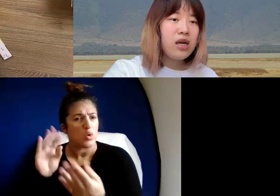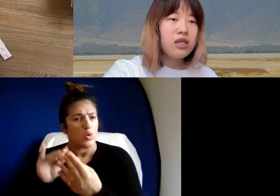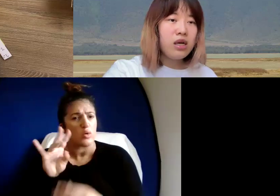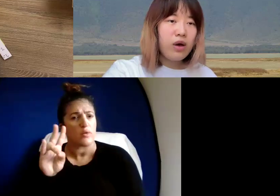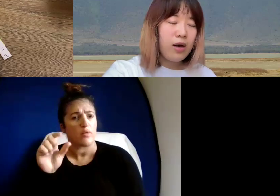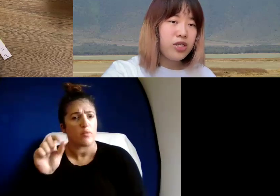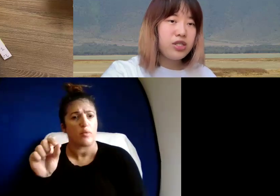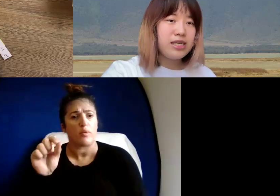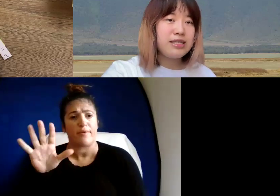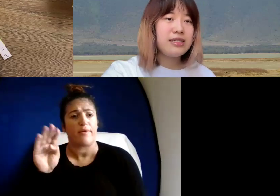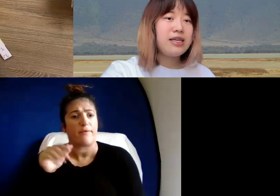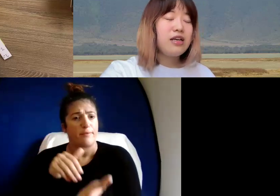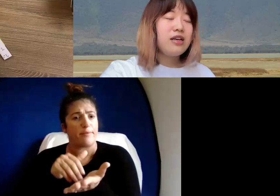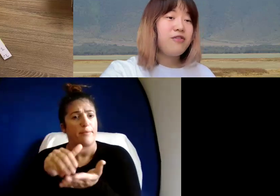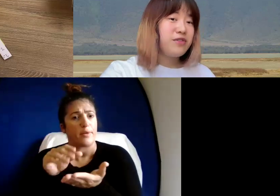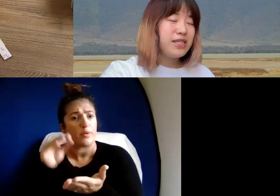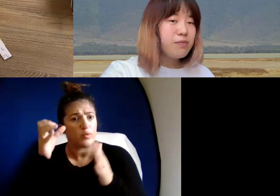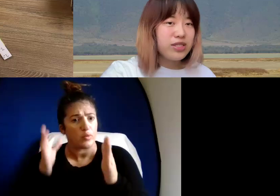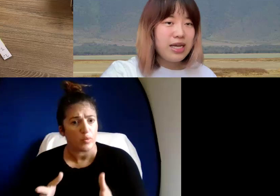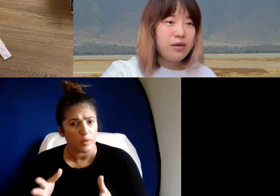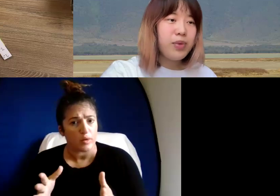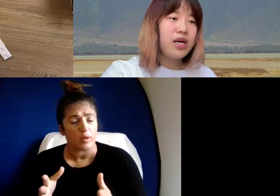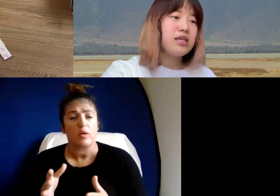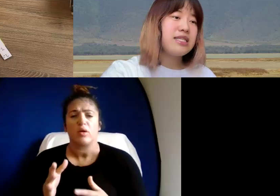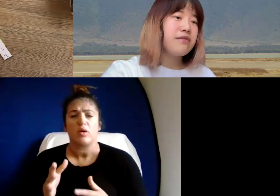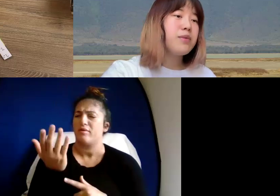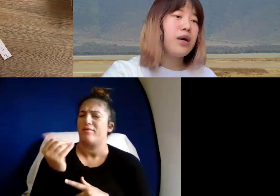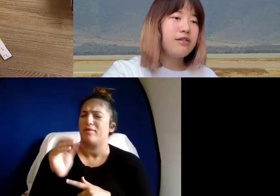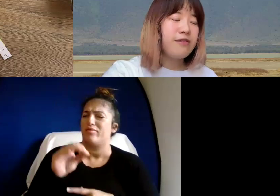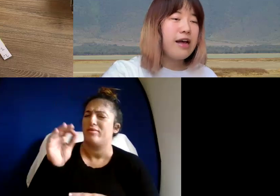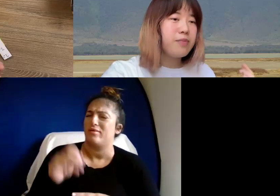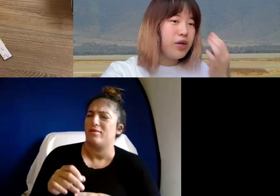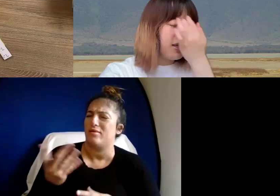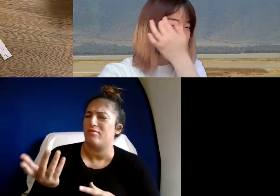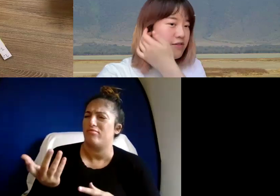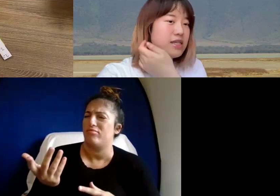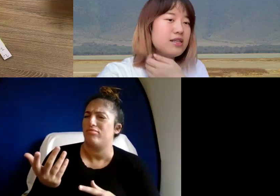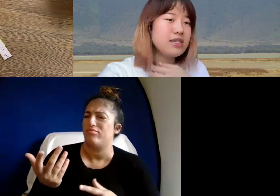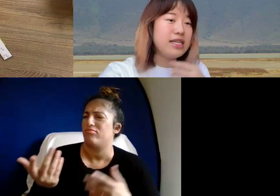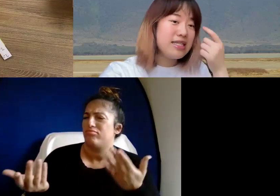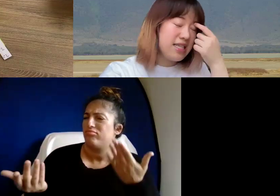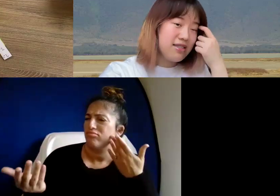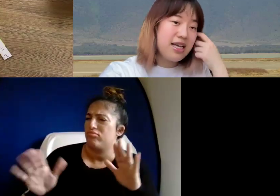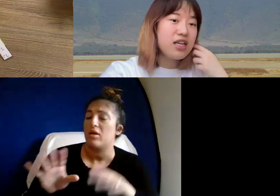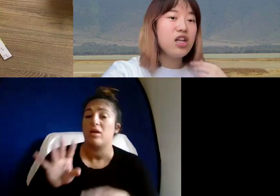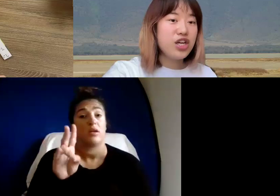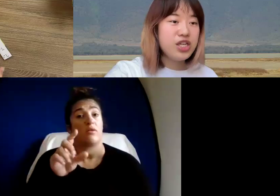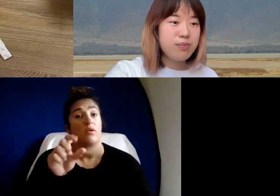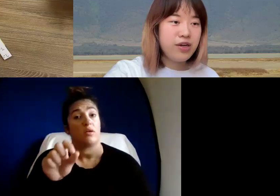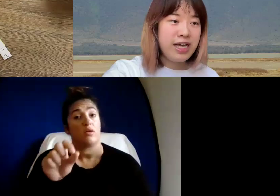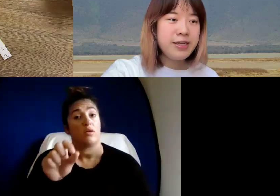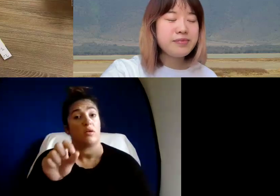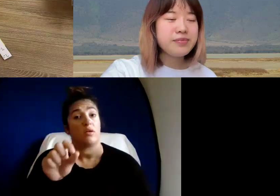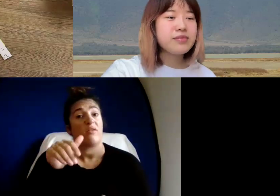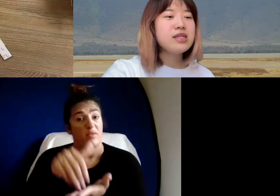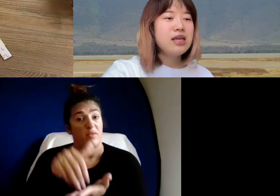You may not know how much is 15%, but 7.5 million definitely sounds like a large